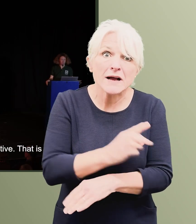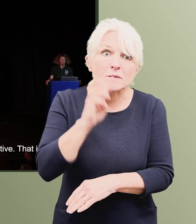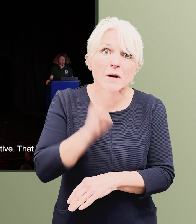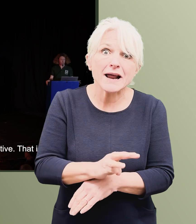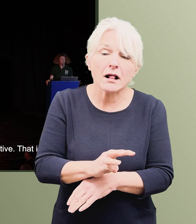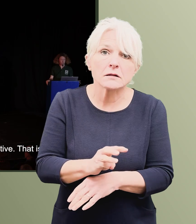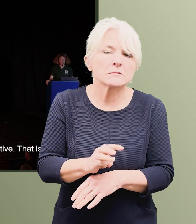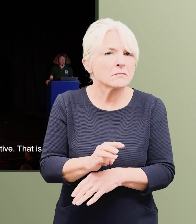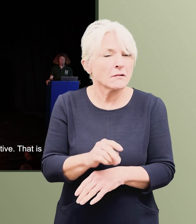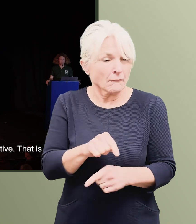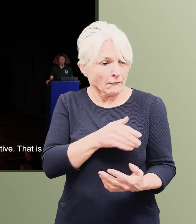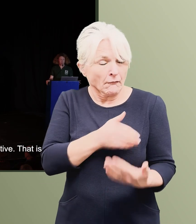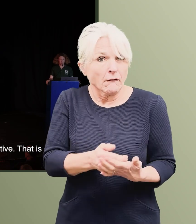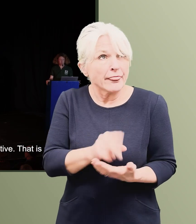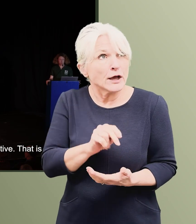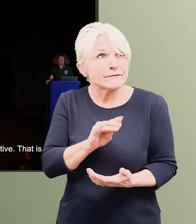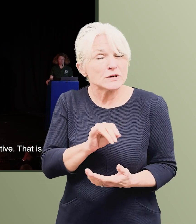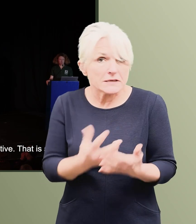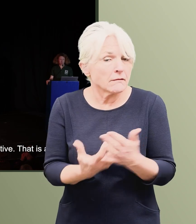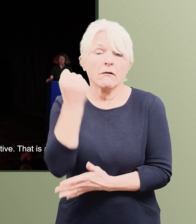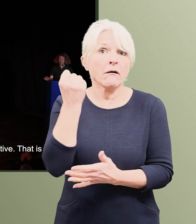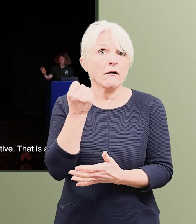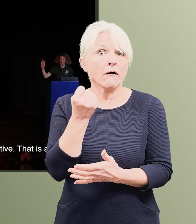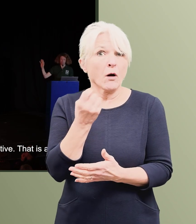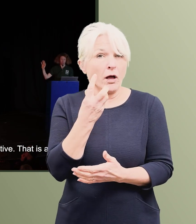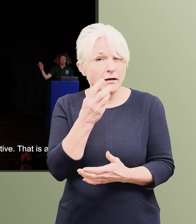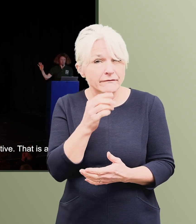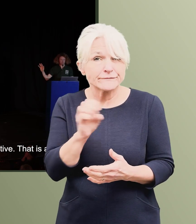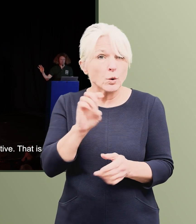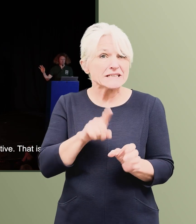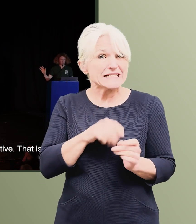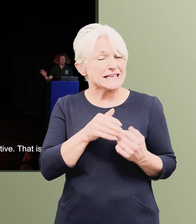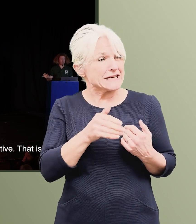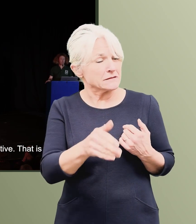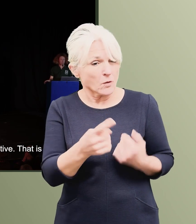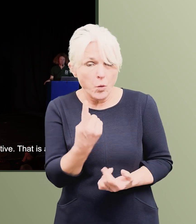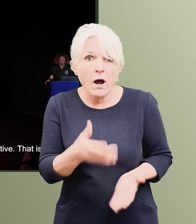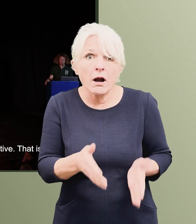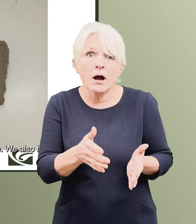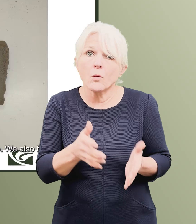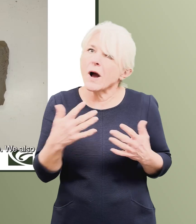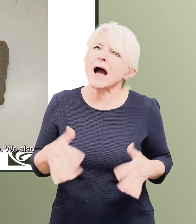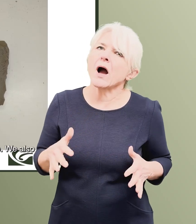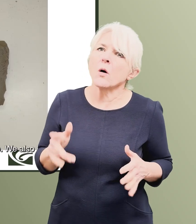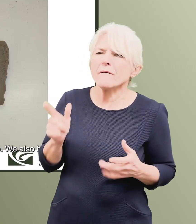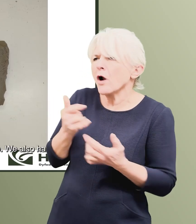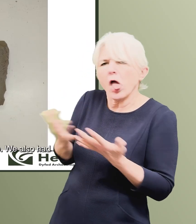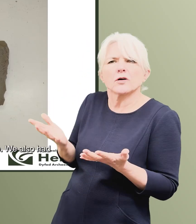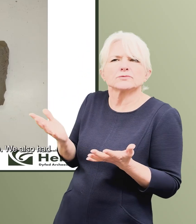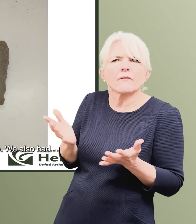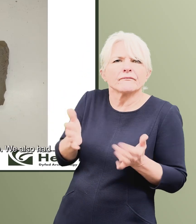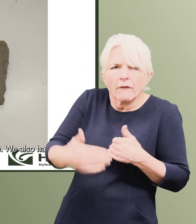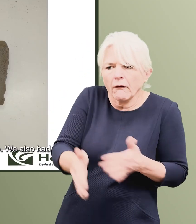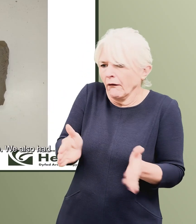the last 30 or 40 years, to put it in perspective. That is a lot. We have several boxes full of stuff, and that is an